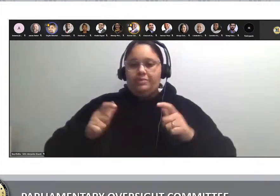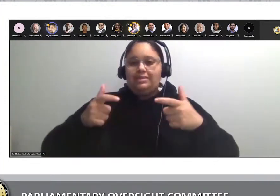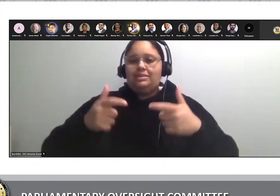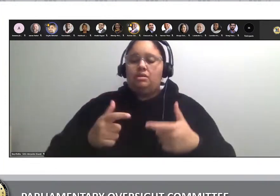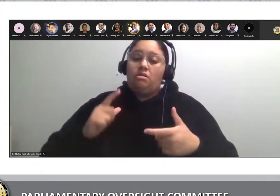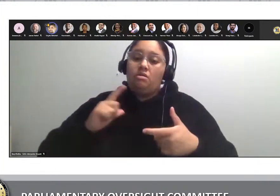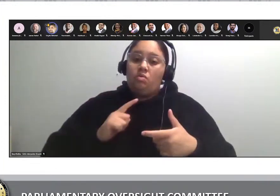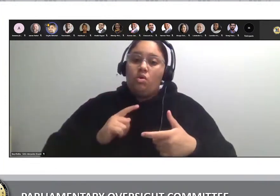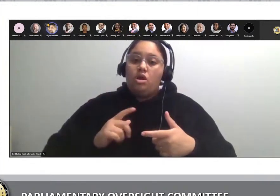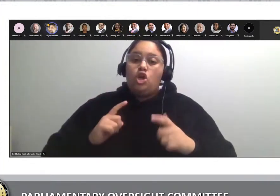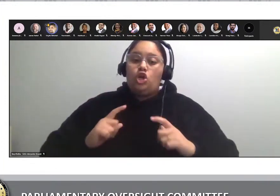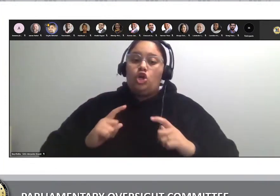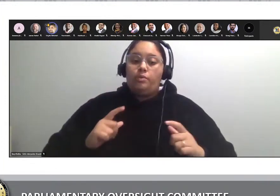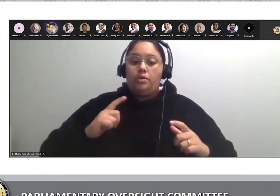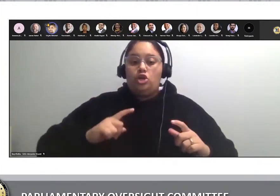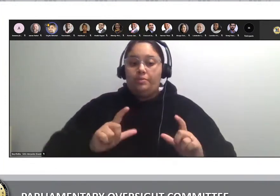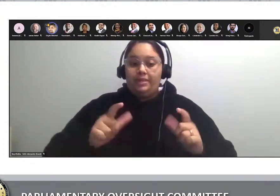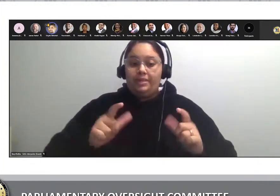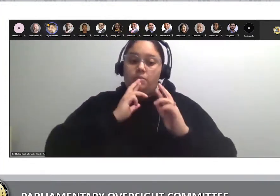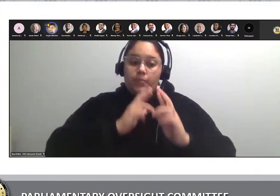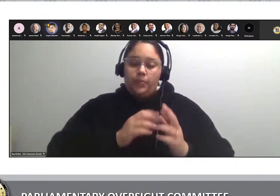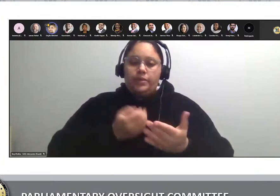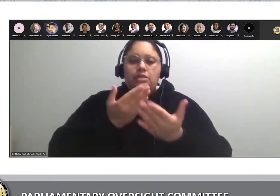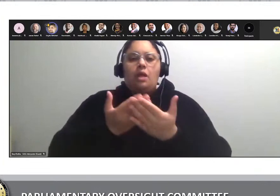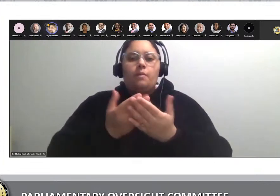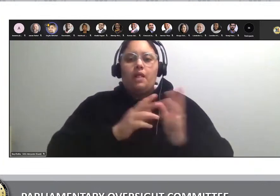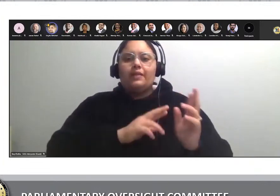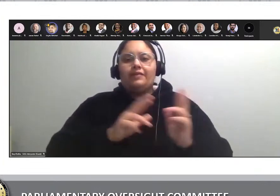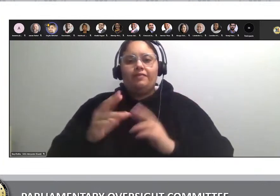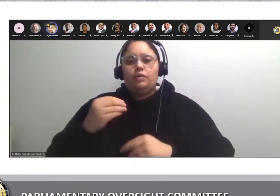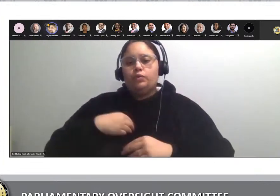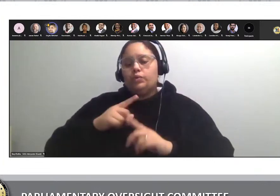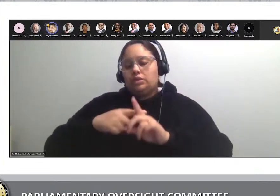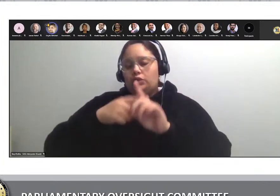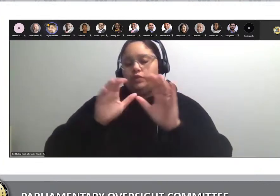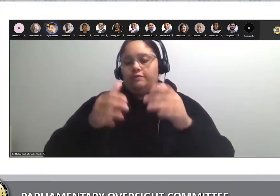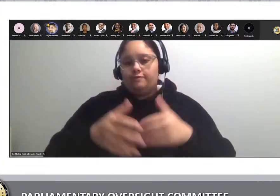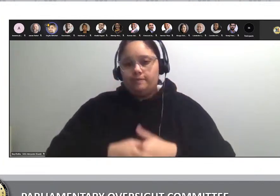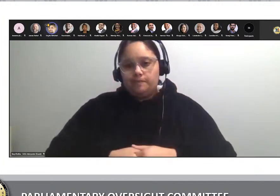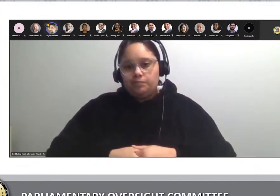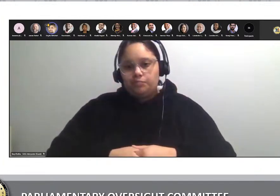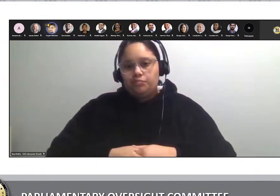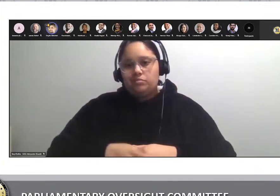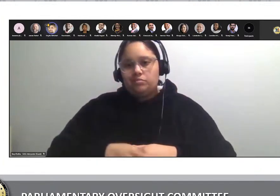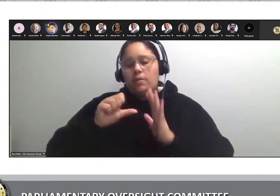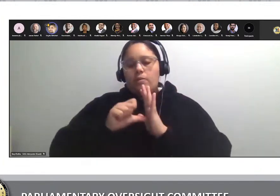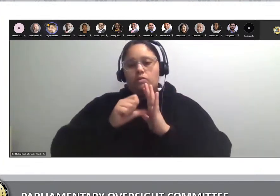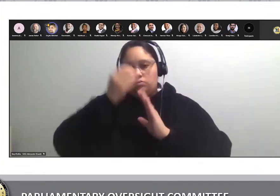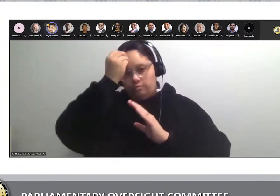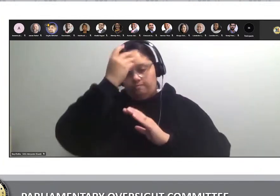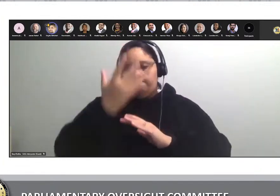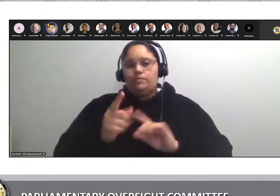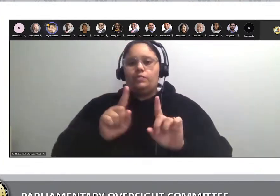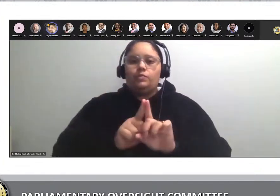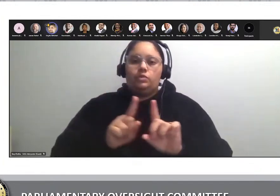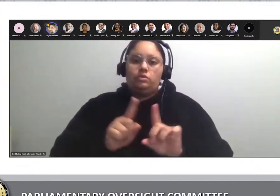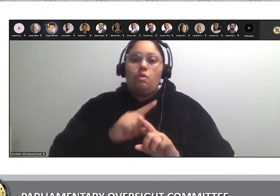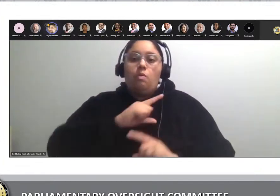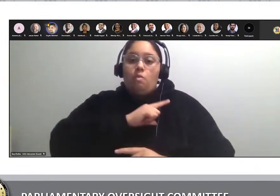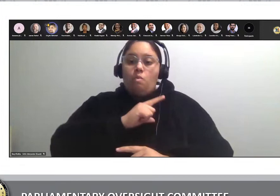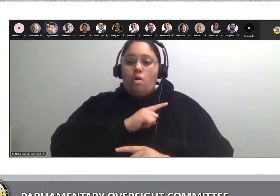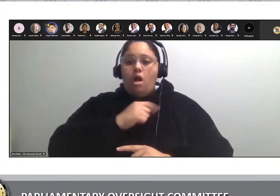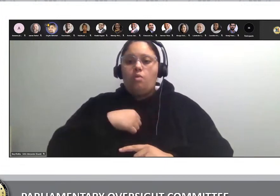that and committee reports are also tabled and also referred to the executive. So I just thought it's important to make that point so that